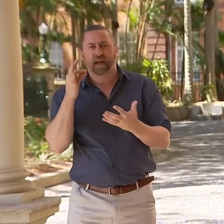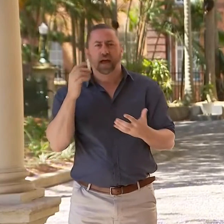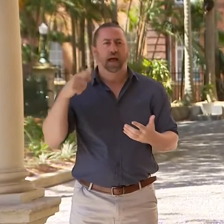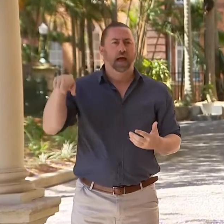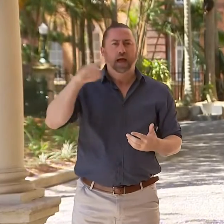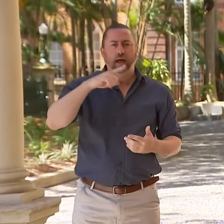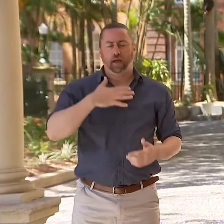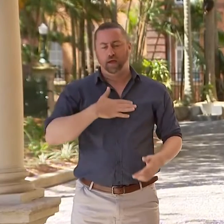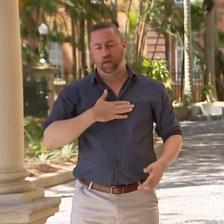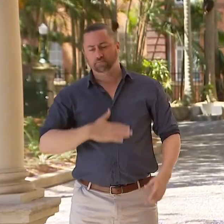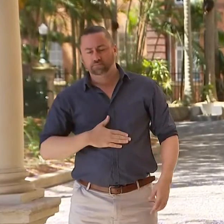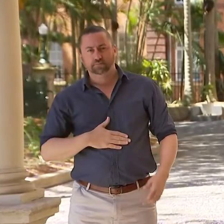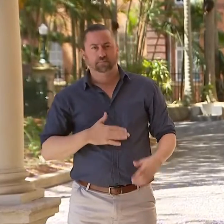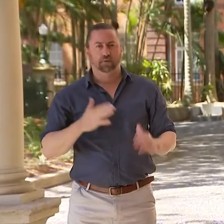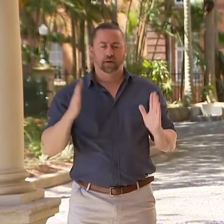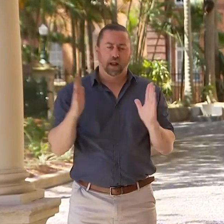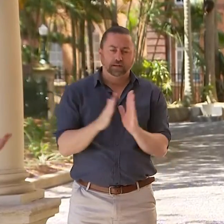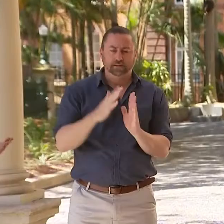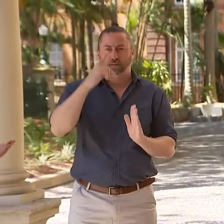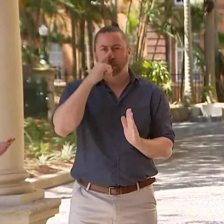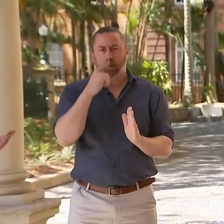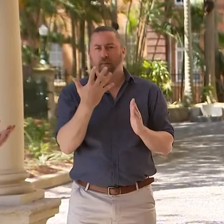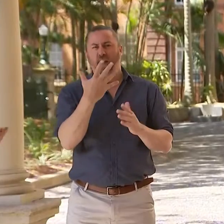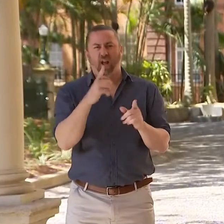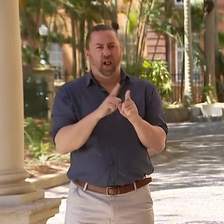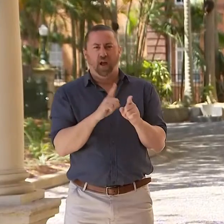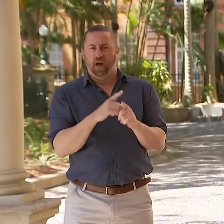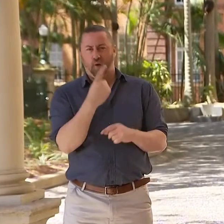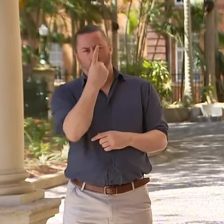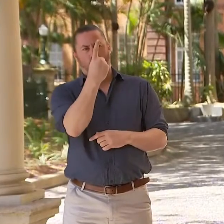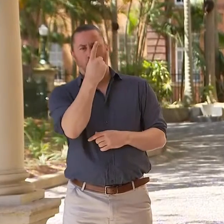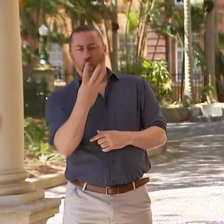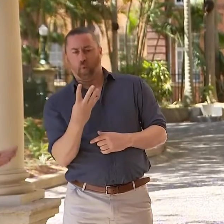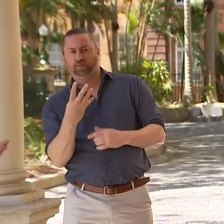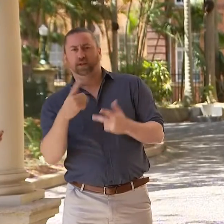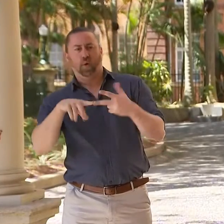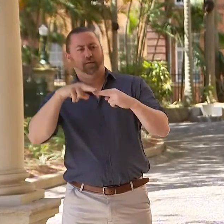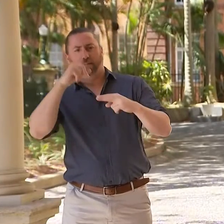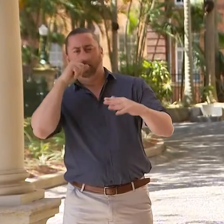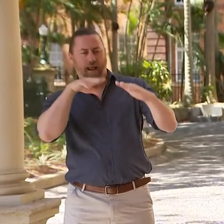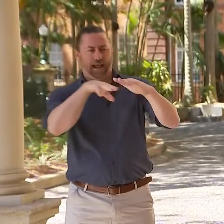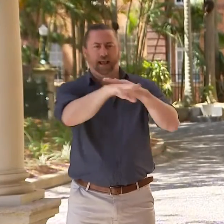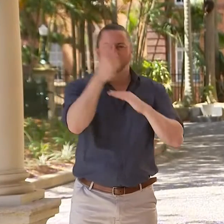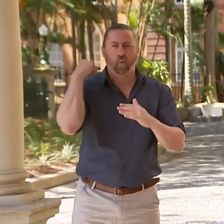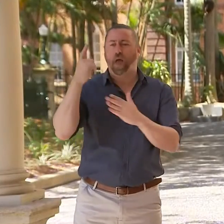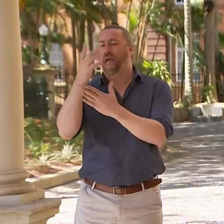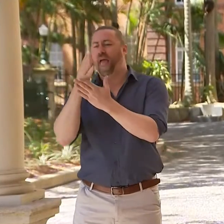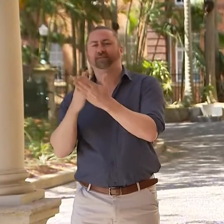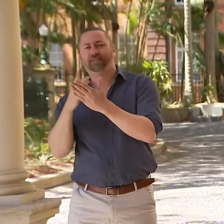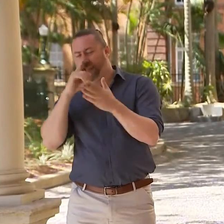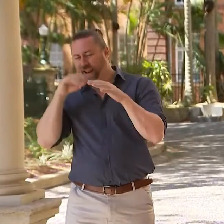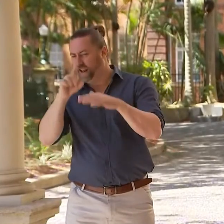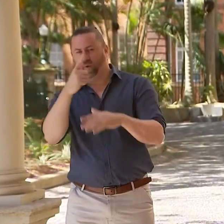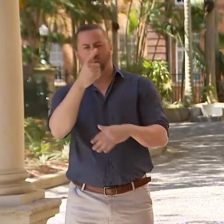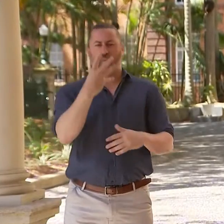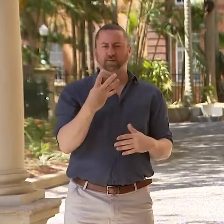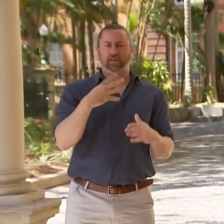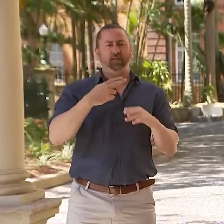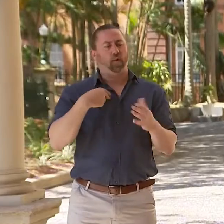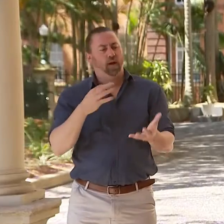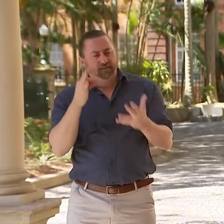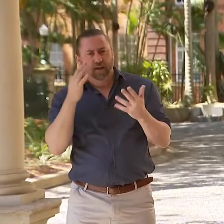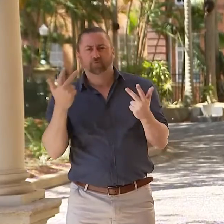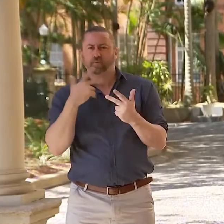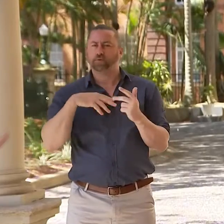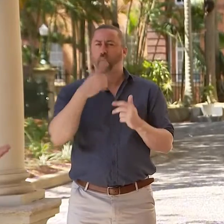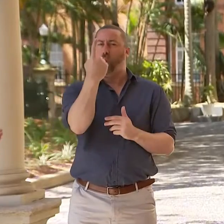subject to these new restrictions of 1 person per 4 square metres, and many of them have been critical about 40,000 people being allowed into the